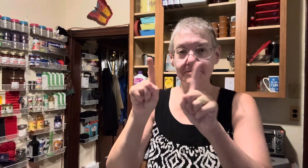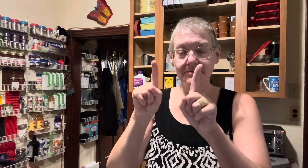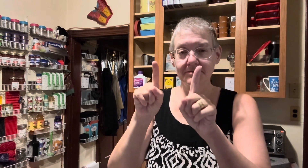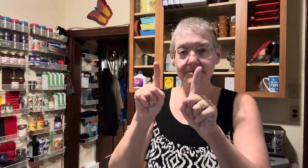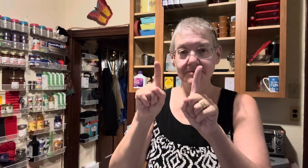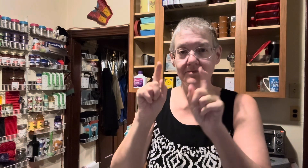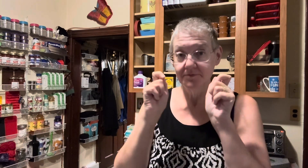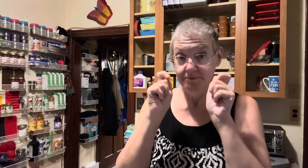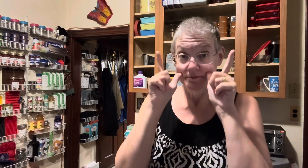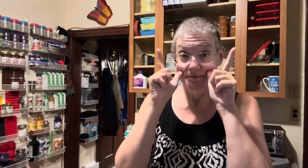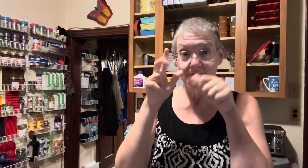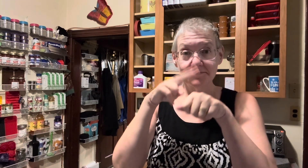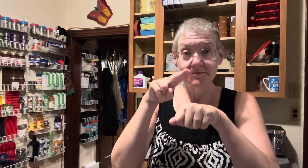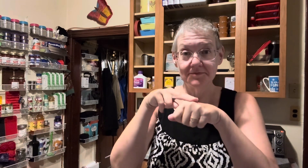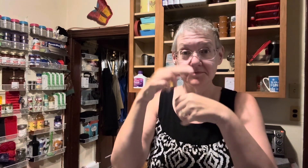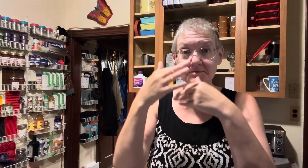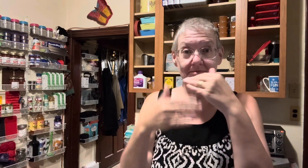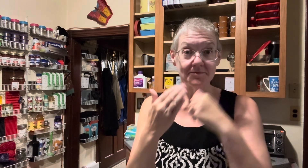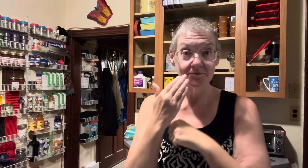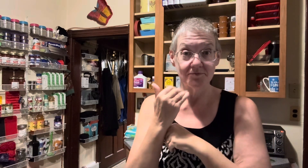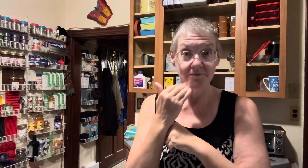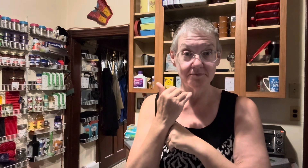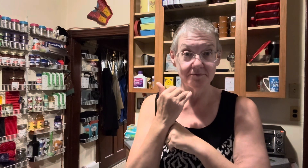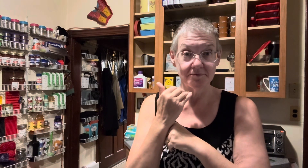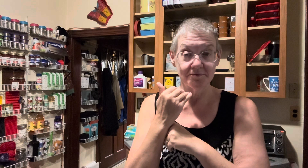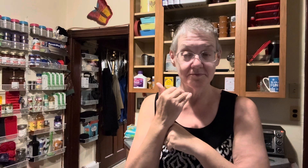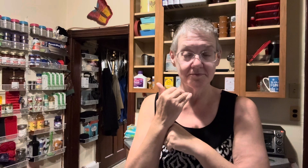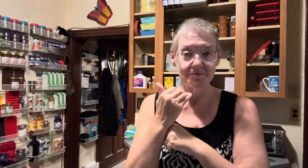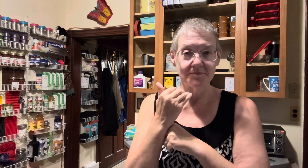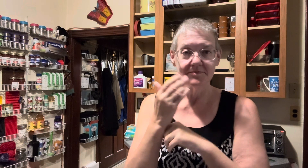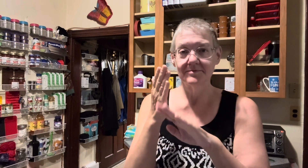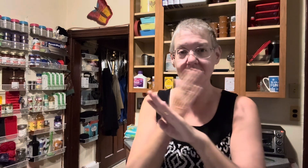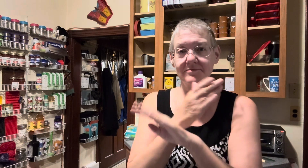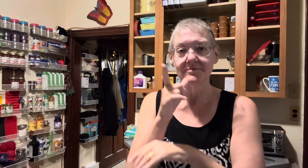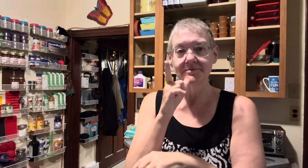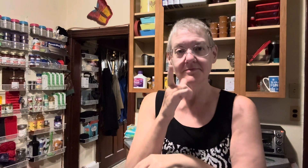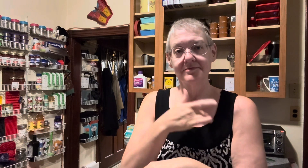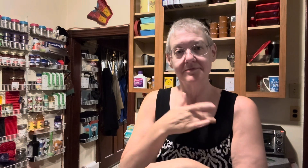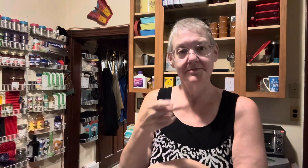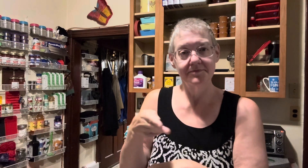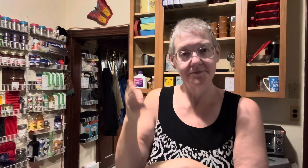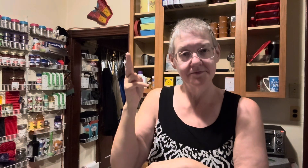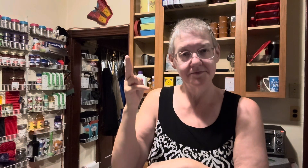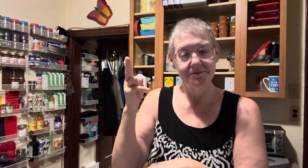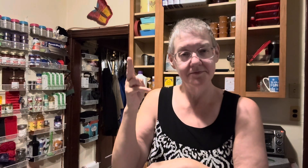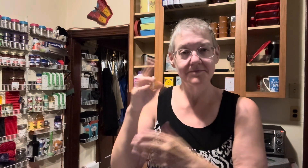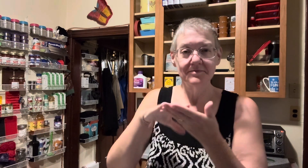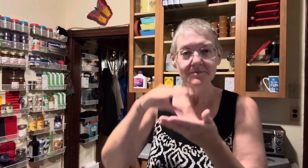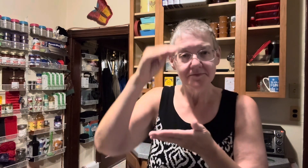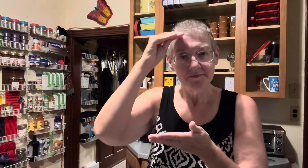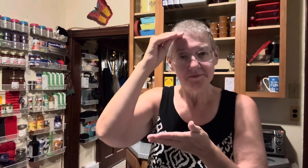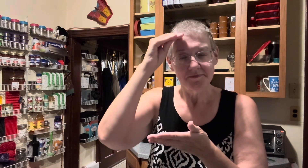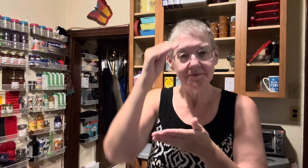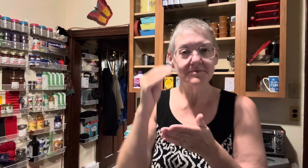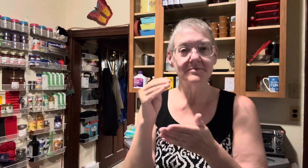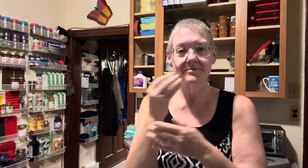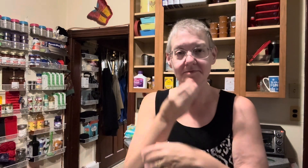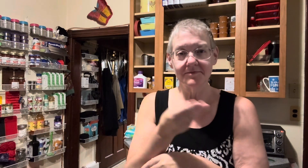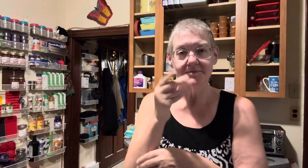day. He wakes up with a normal blood sugar, but before lunch it tends to be high, so we've learned